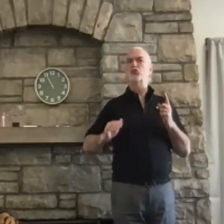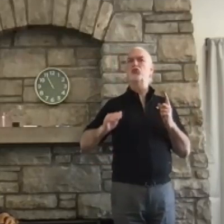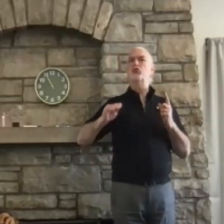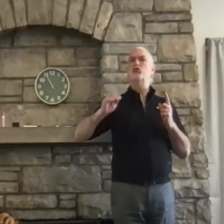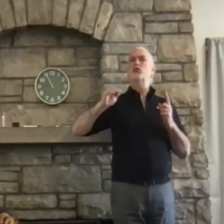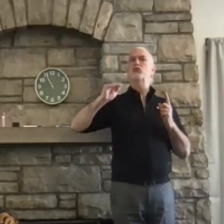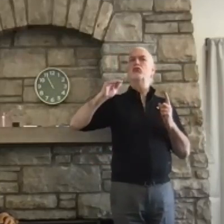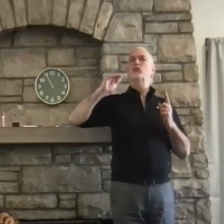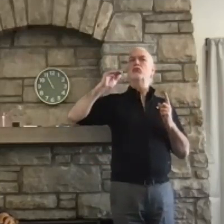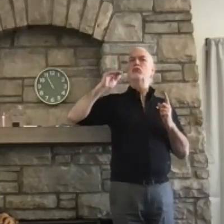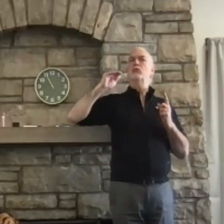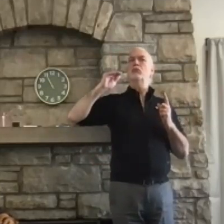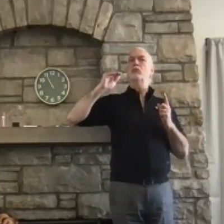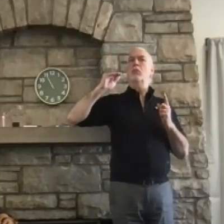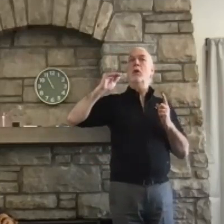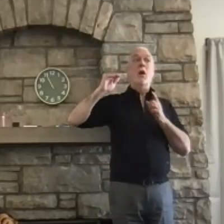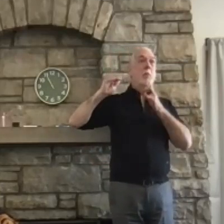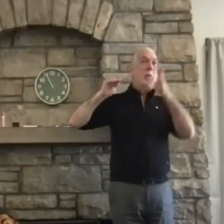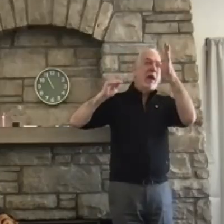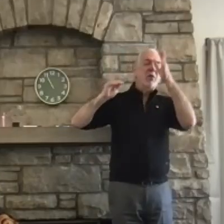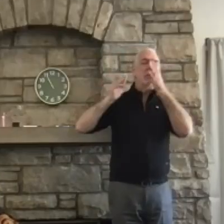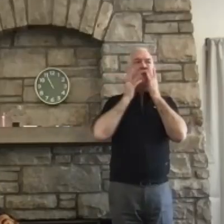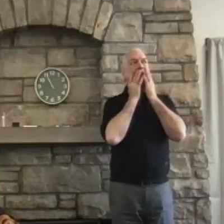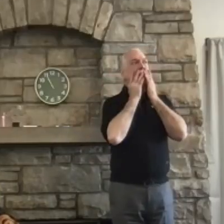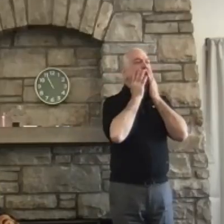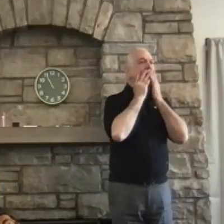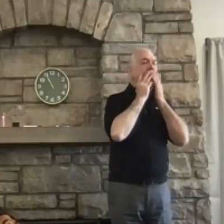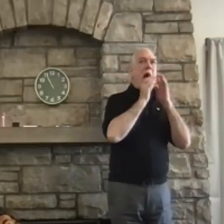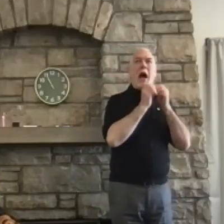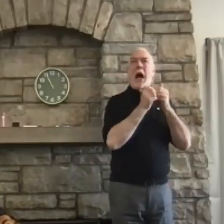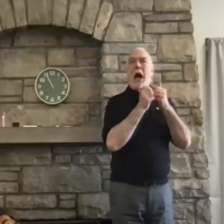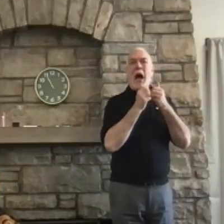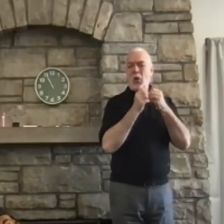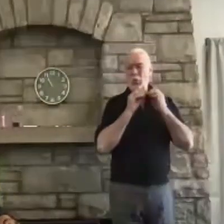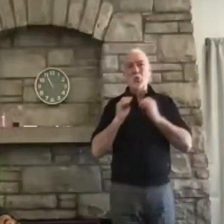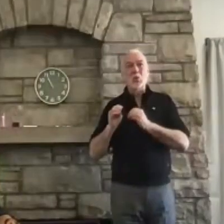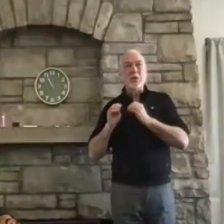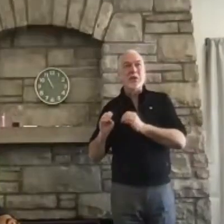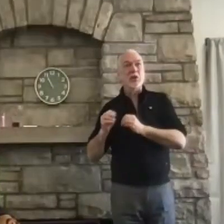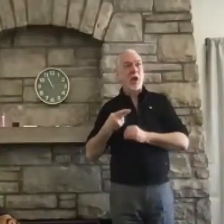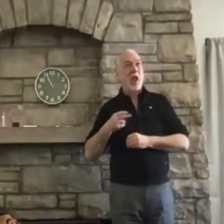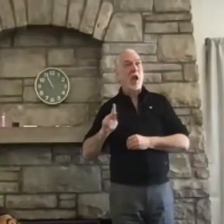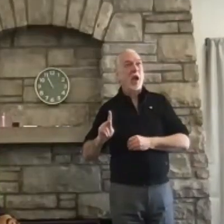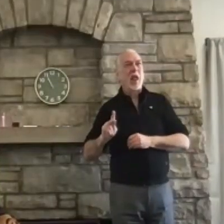her parents looked for a way to educate them.